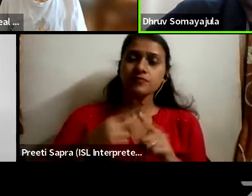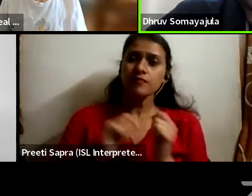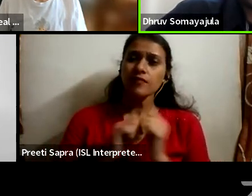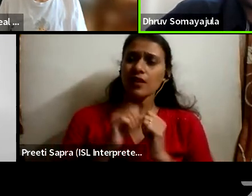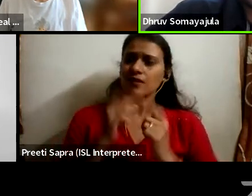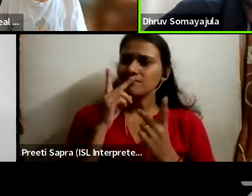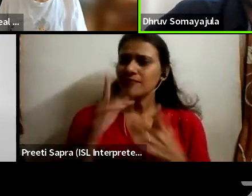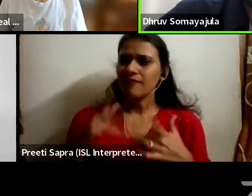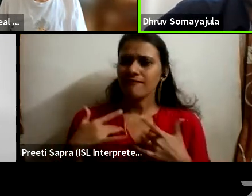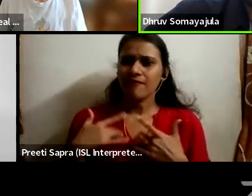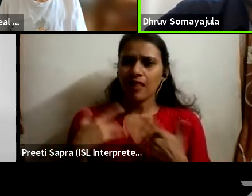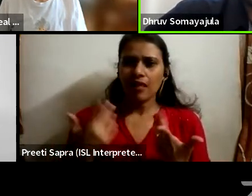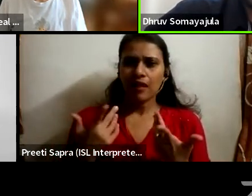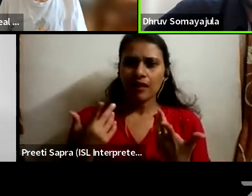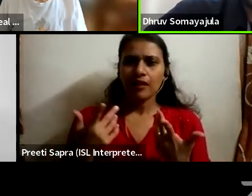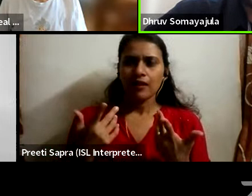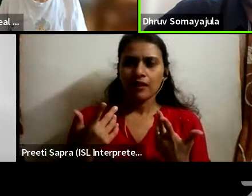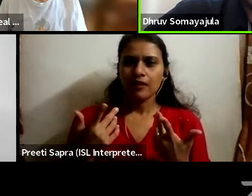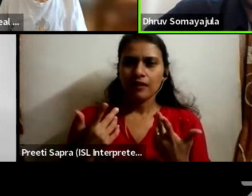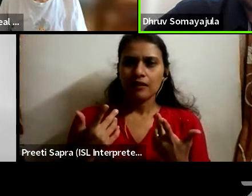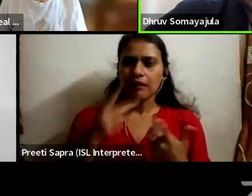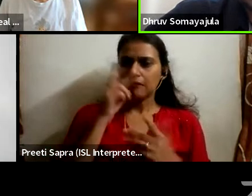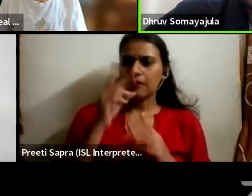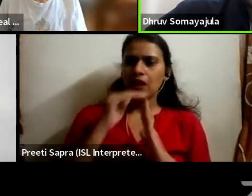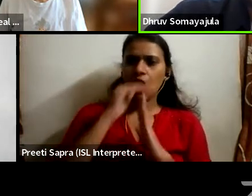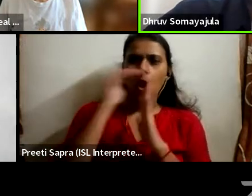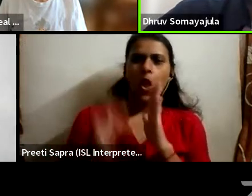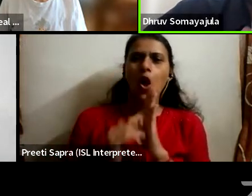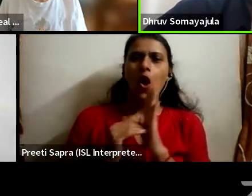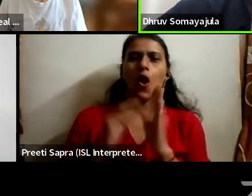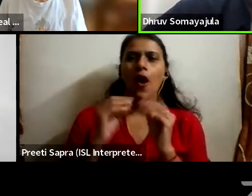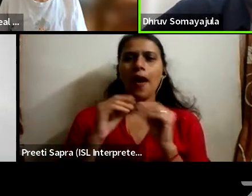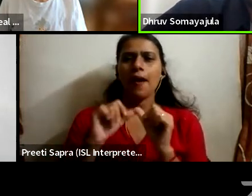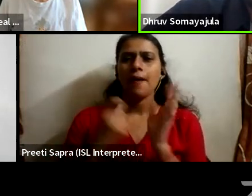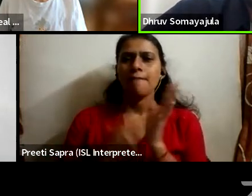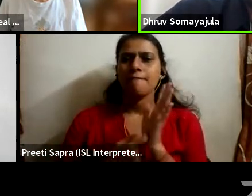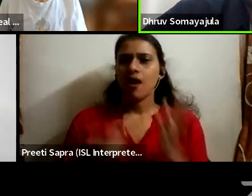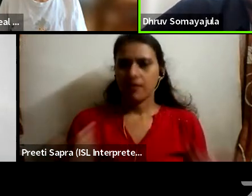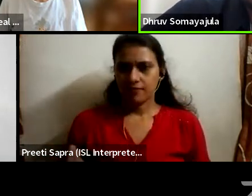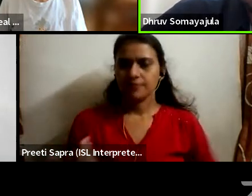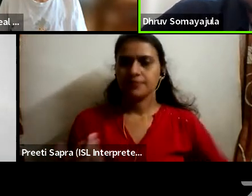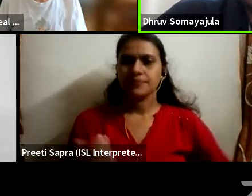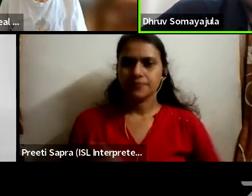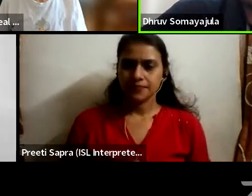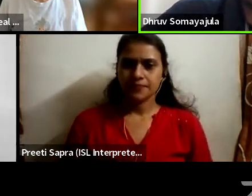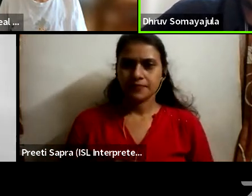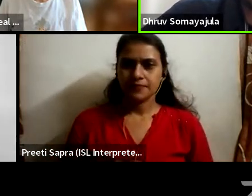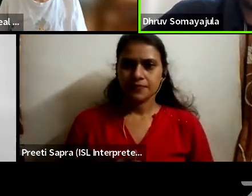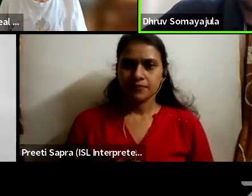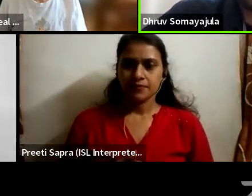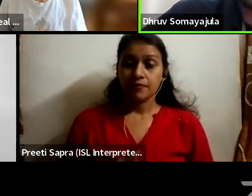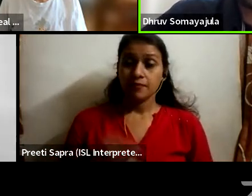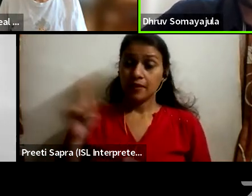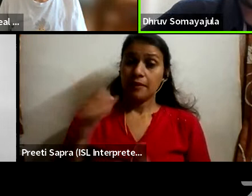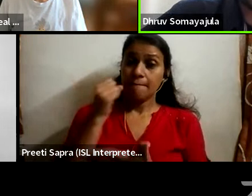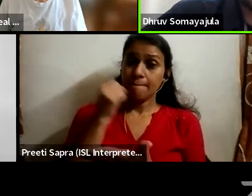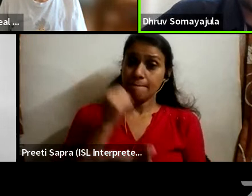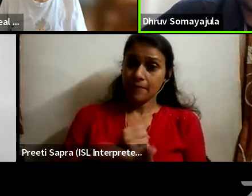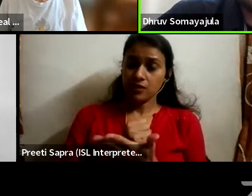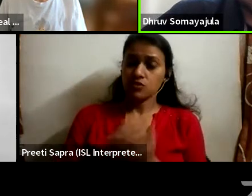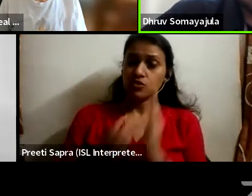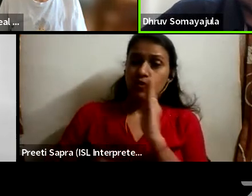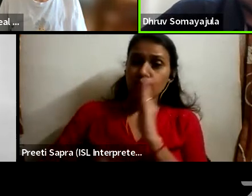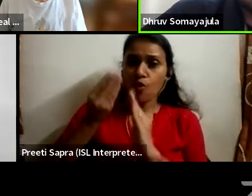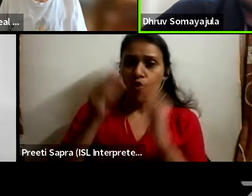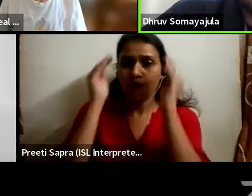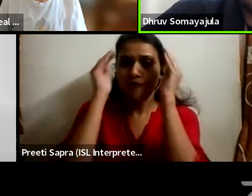like an extremely low bar to cross. So there has to be greater focus